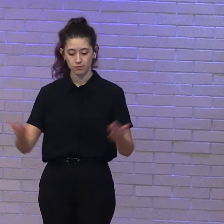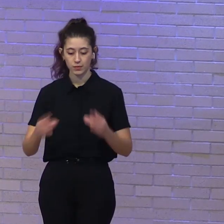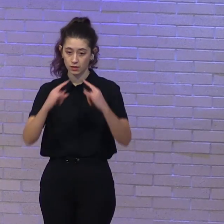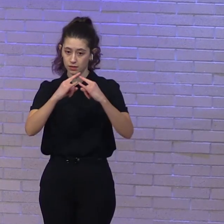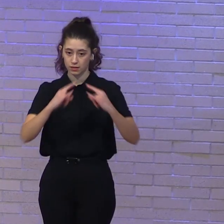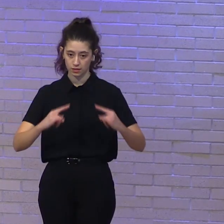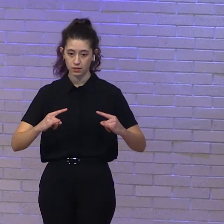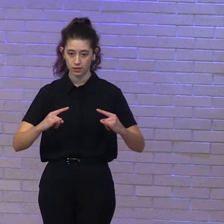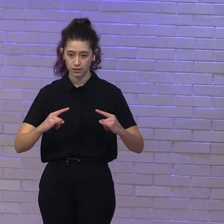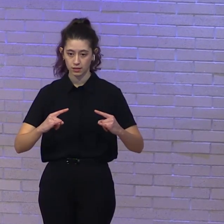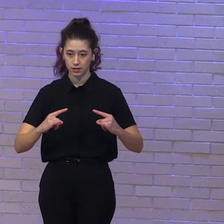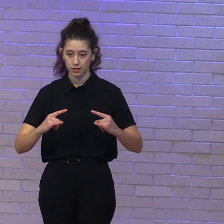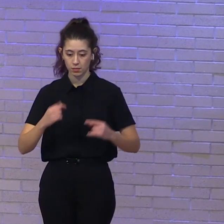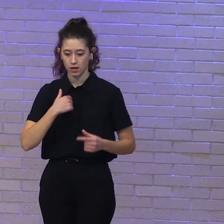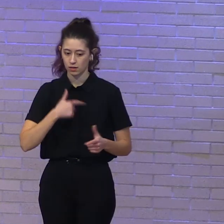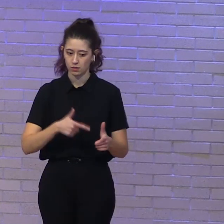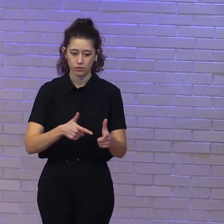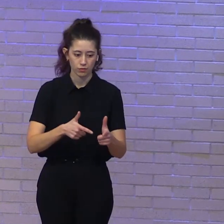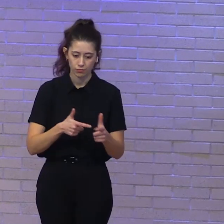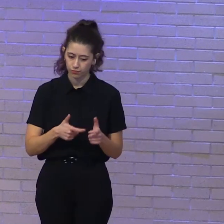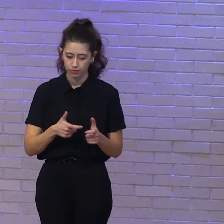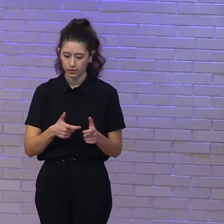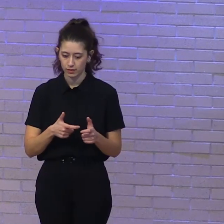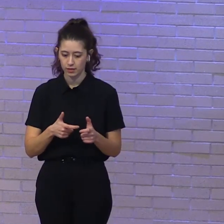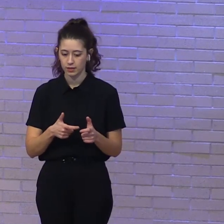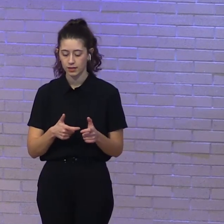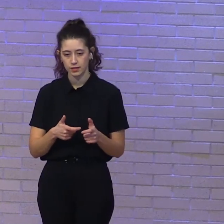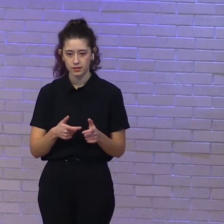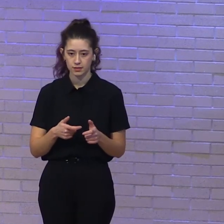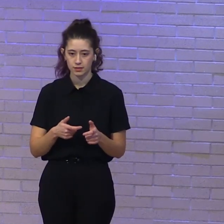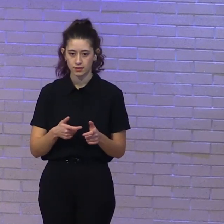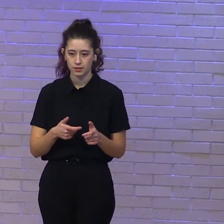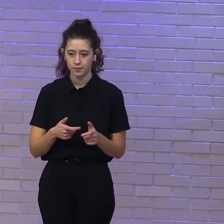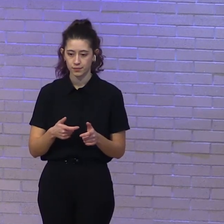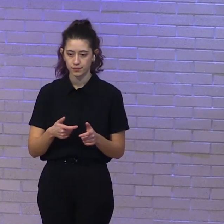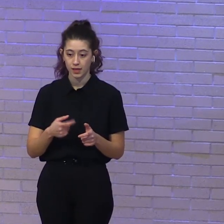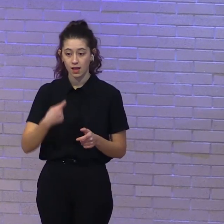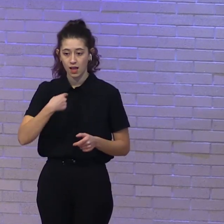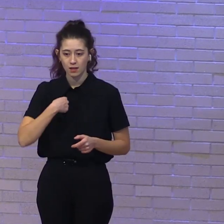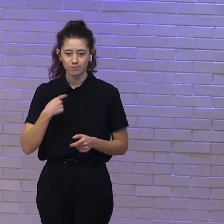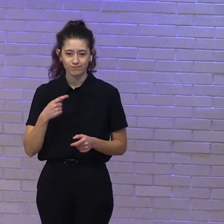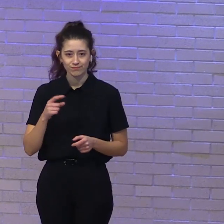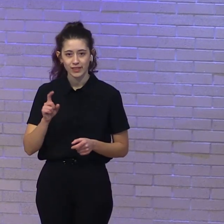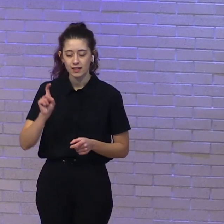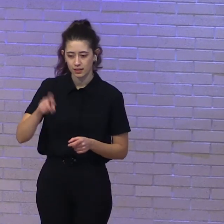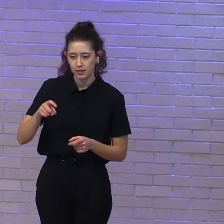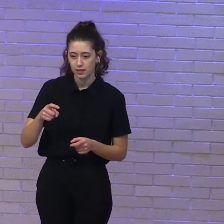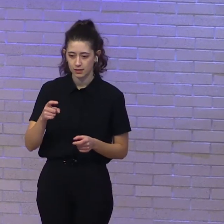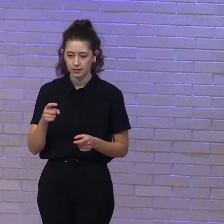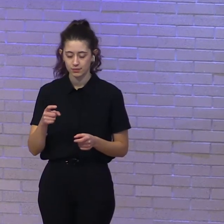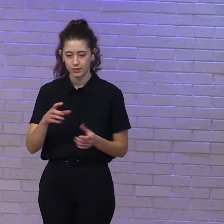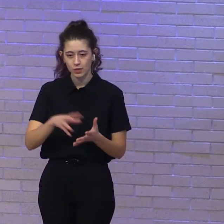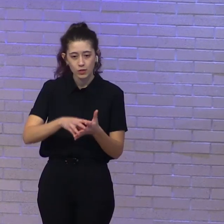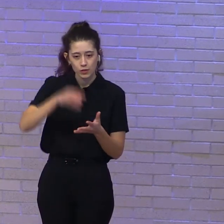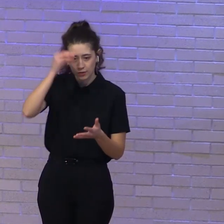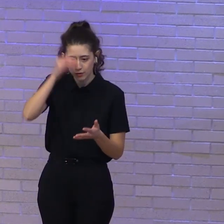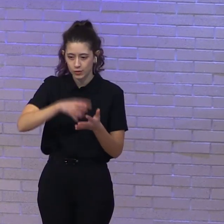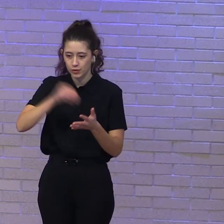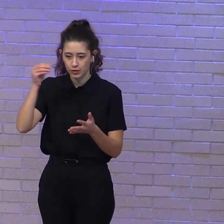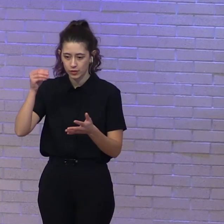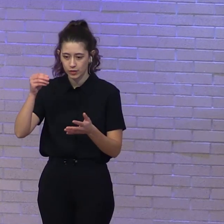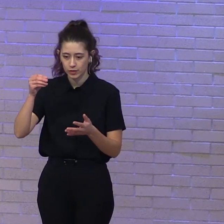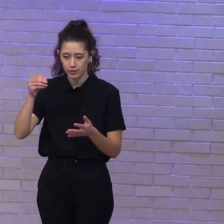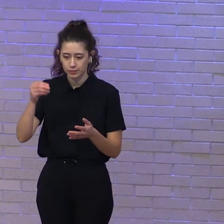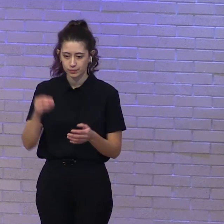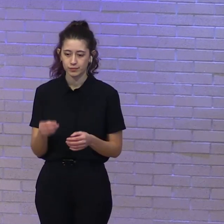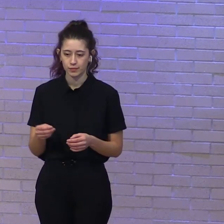into a name-building game or a name-learning game, where we would go up to people, introduce each other, and then